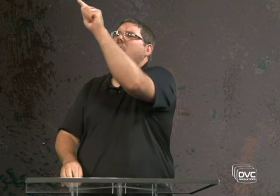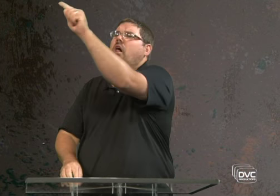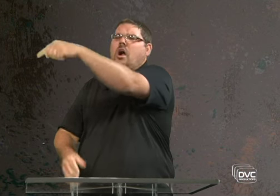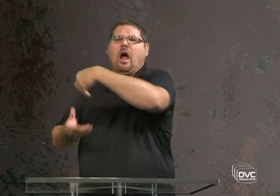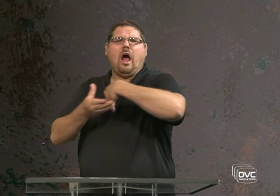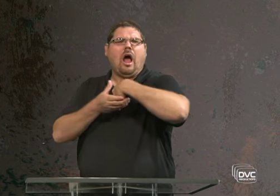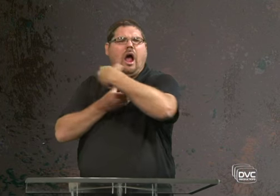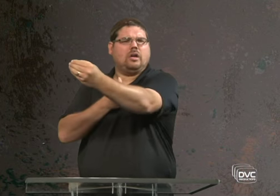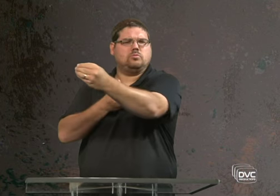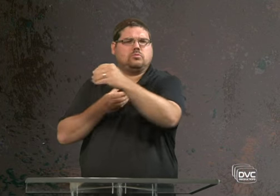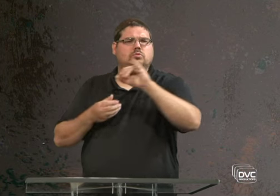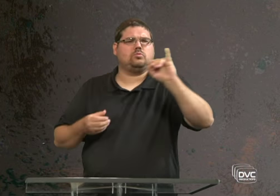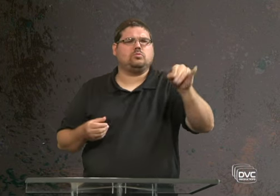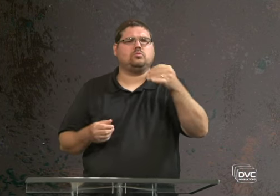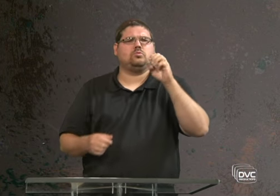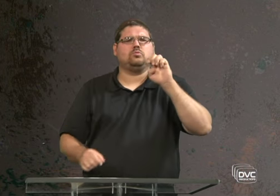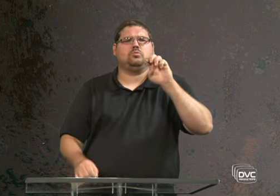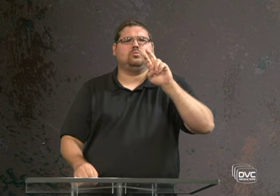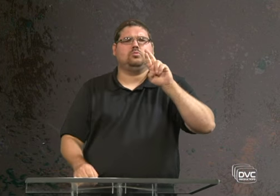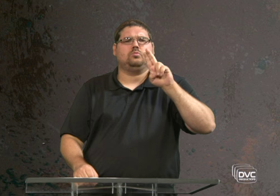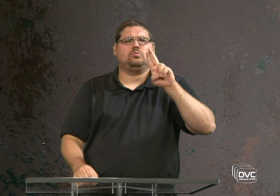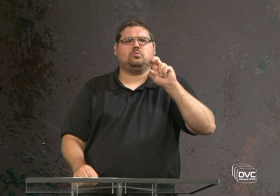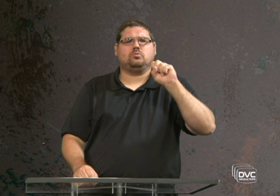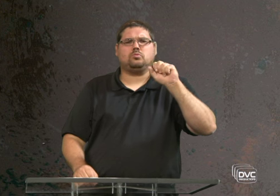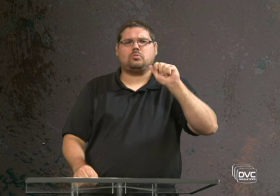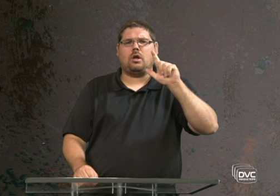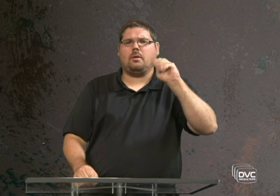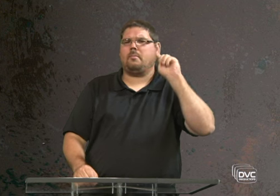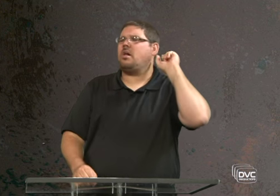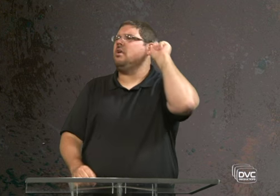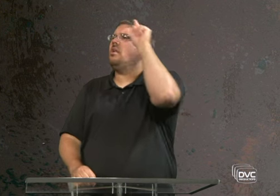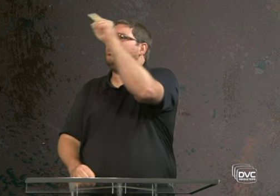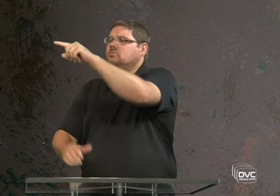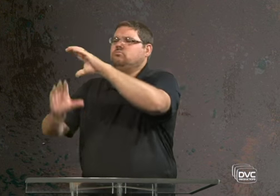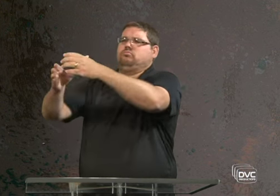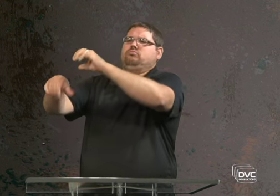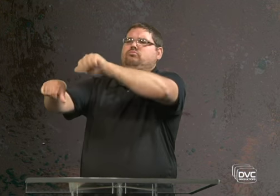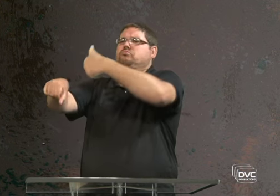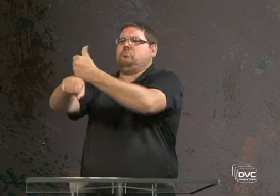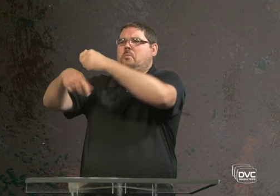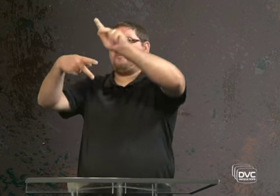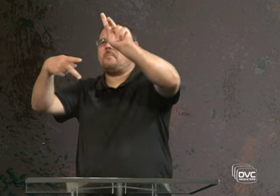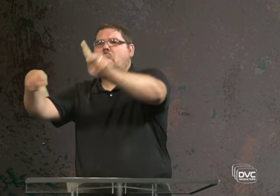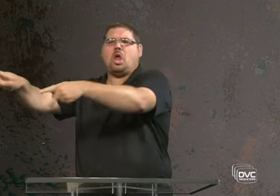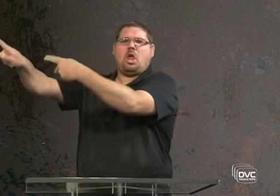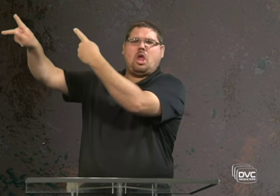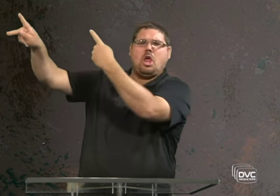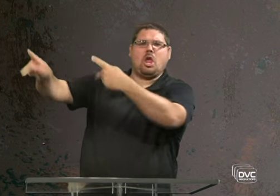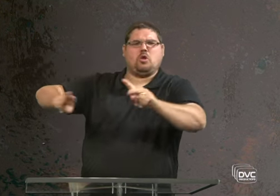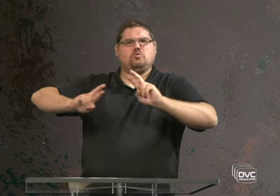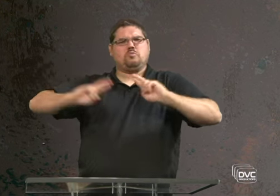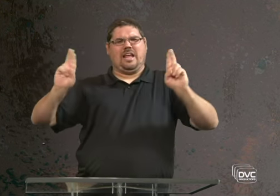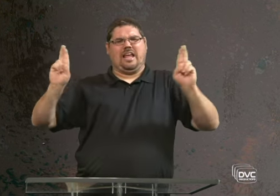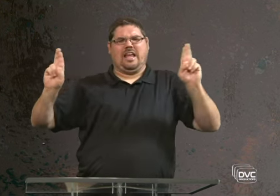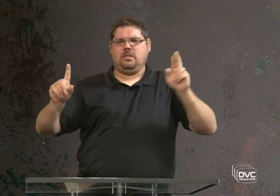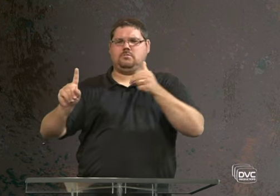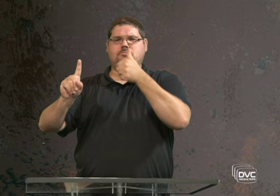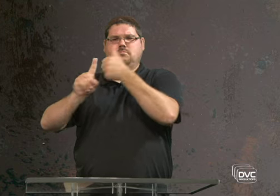go outside of Jerusalem to another place. And here he would set up his own kingdom and